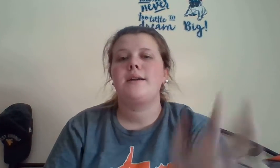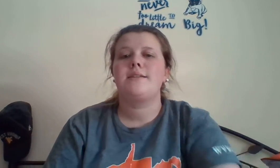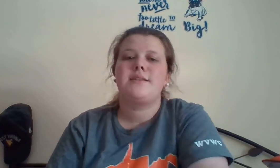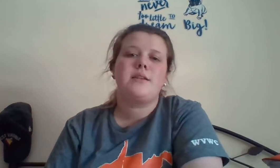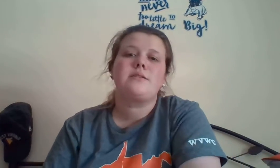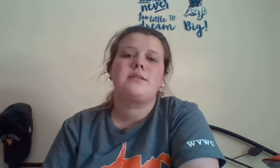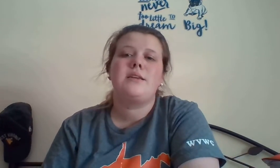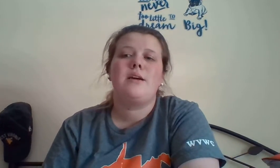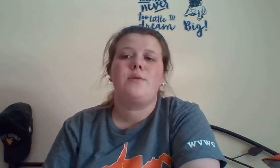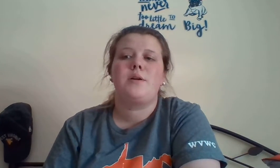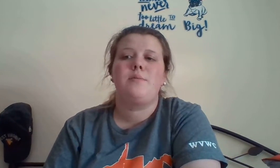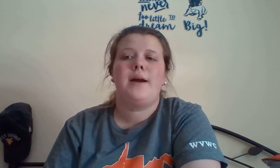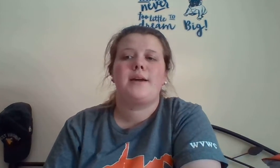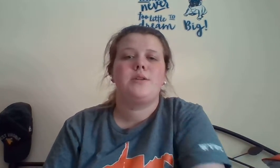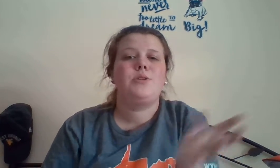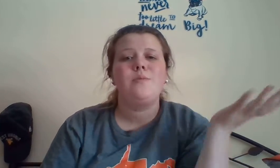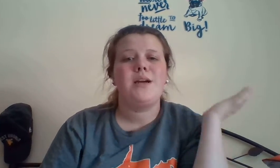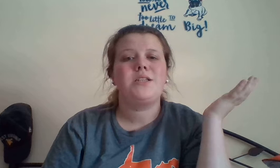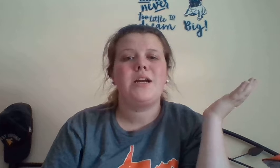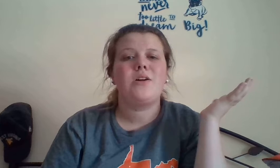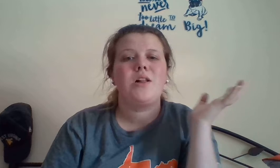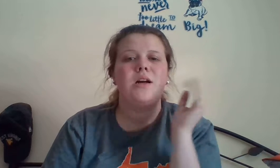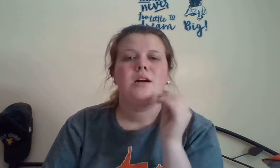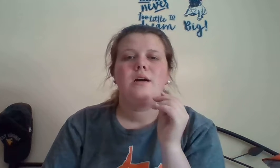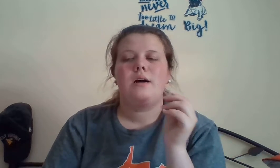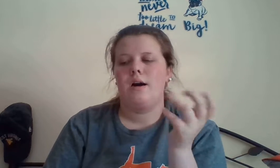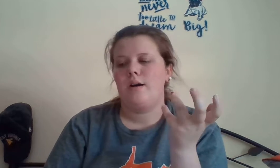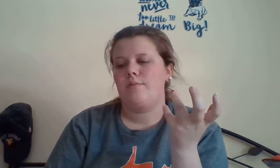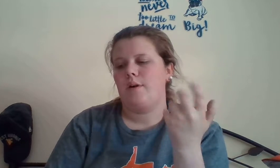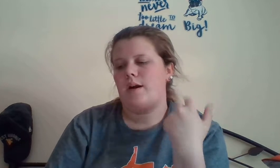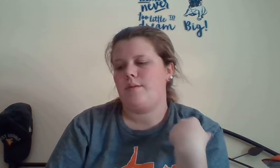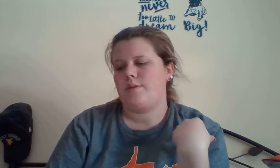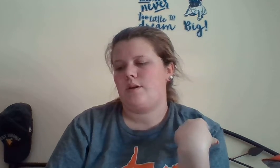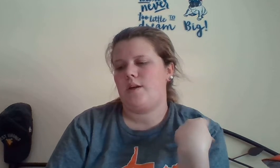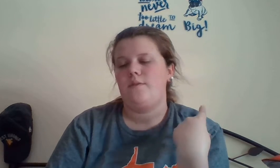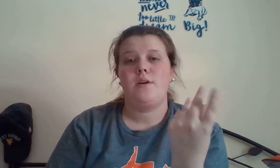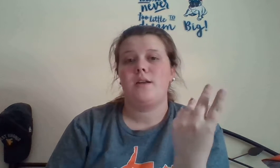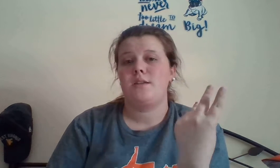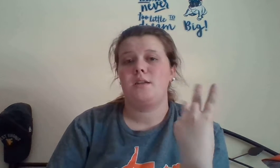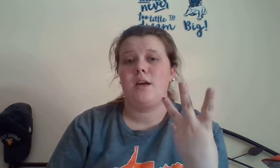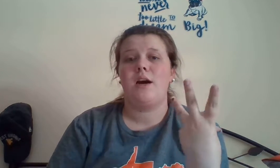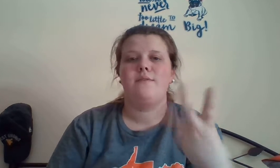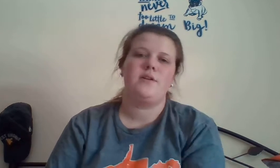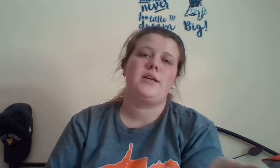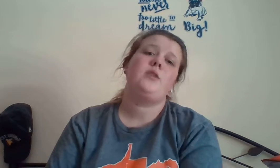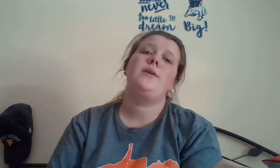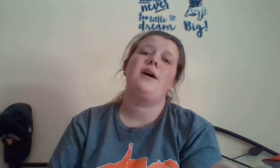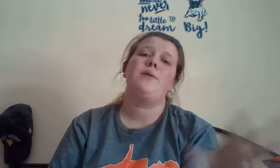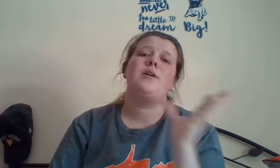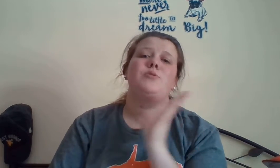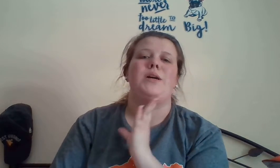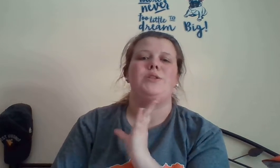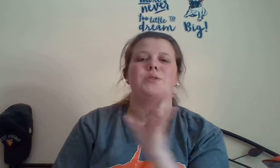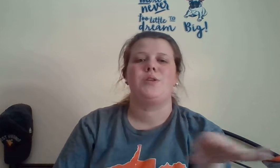Hi guys, it's Delcie, and welcome back to my channel. I'm sorry if you guys cannot very hear me that well. I'm trying to